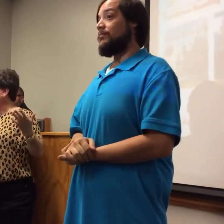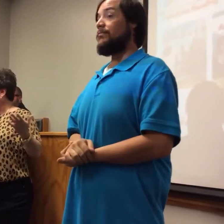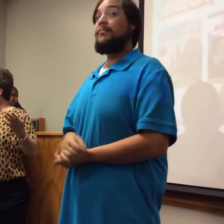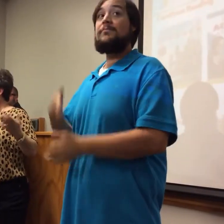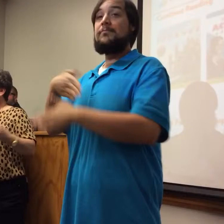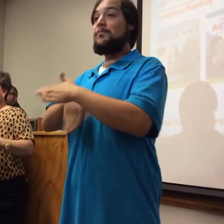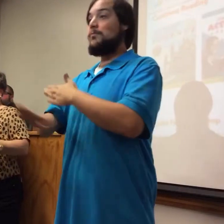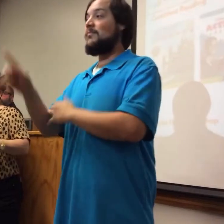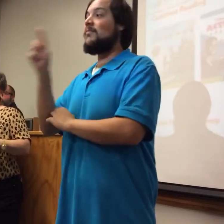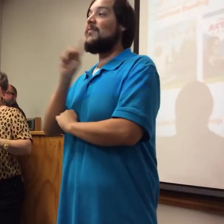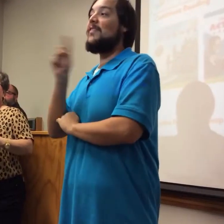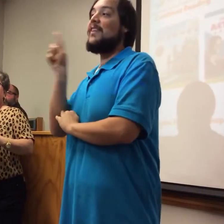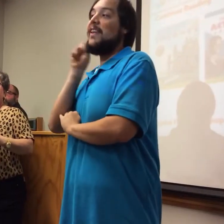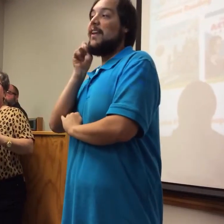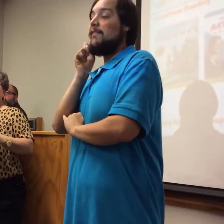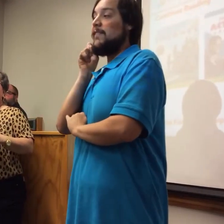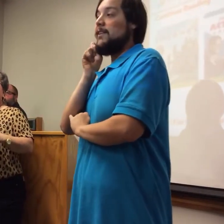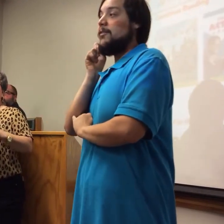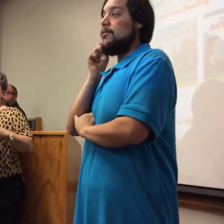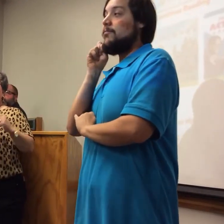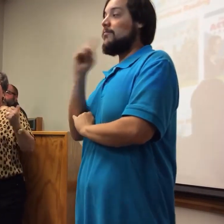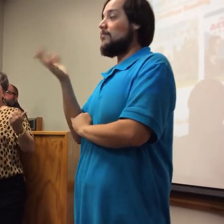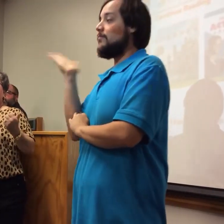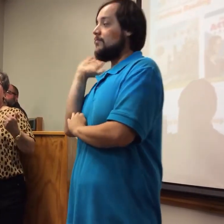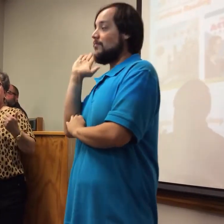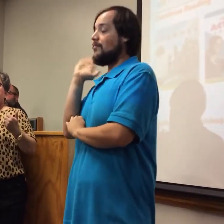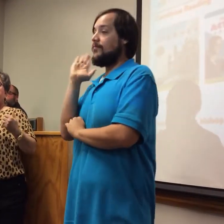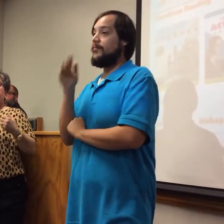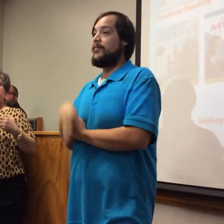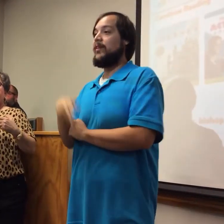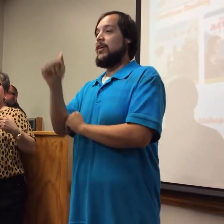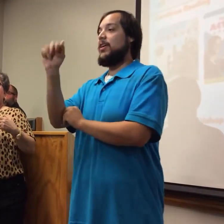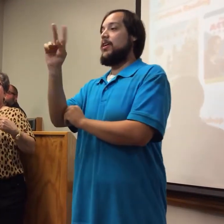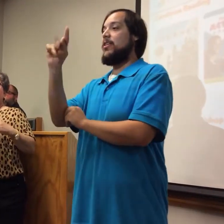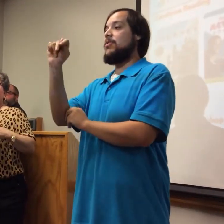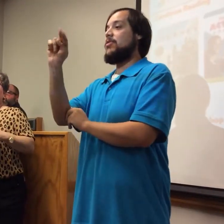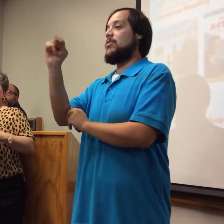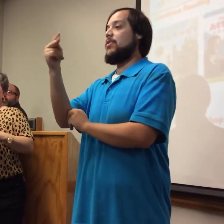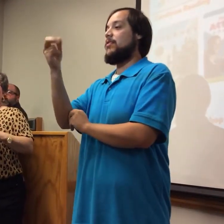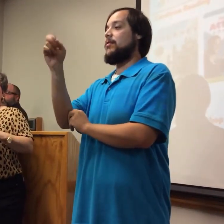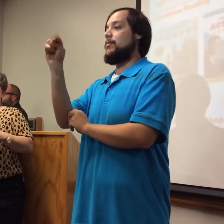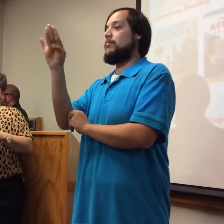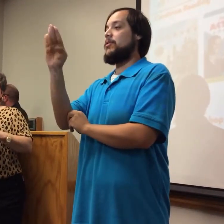was born deaf, and this is Anthony Bishop.